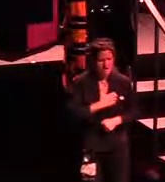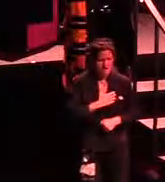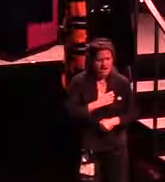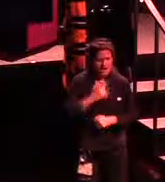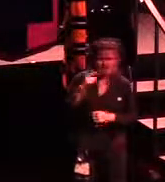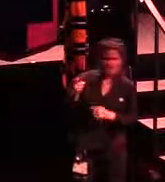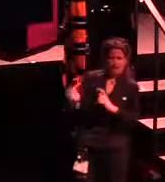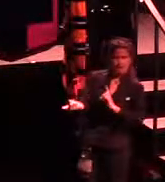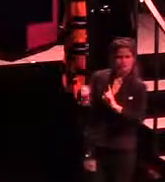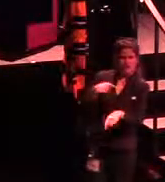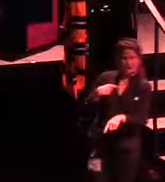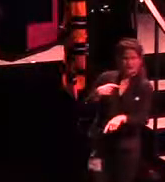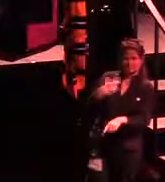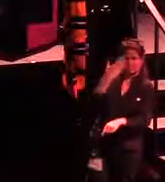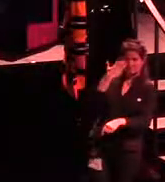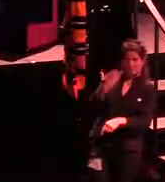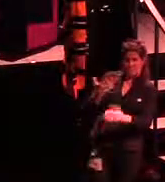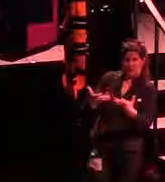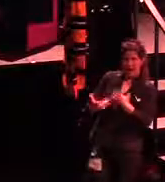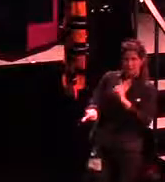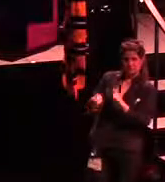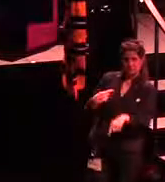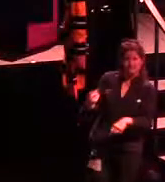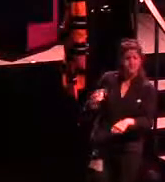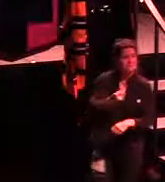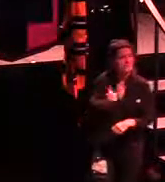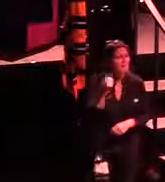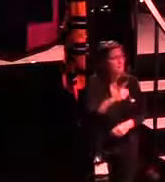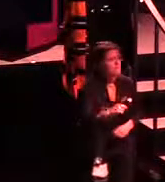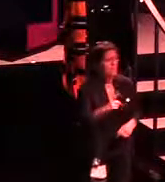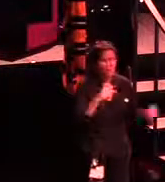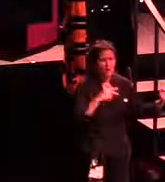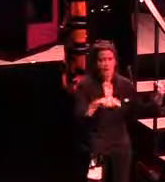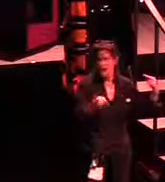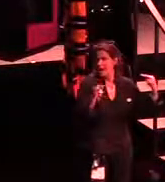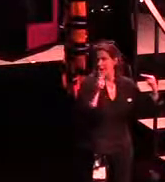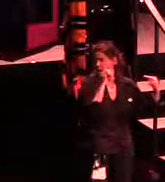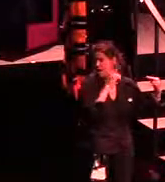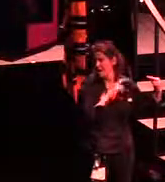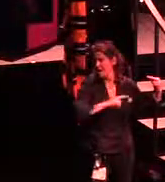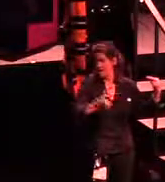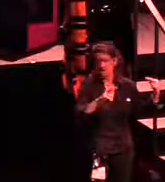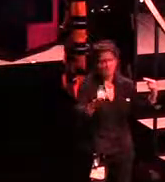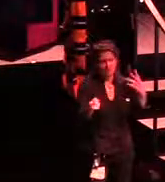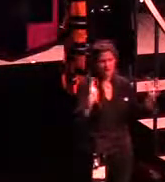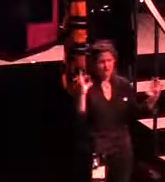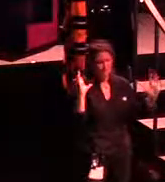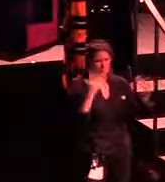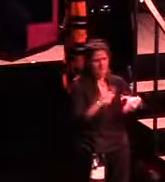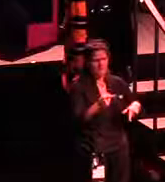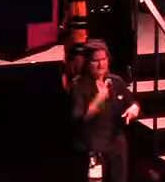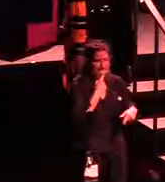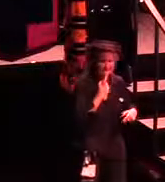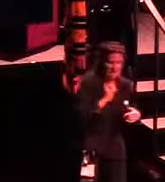unpredictable reactions to me. Fuck it. Some people were scared to catch my eye, Biscuit. Others seemed worried about saying the